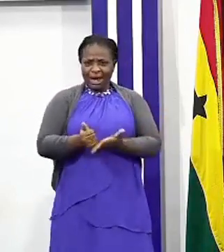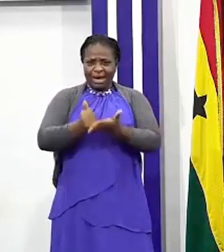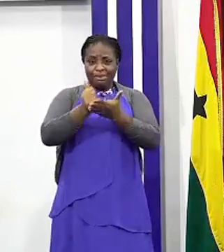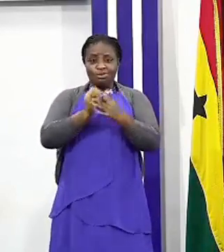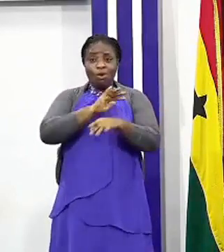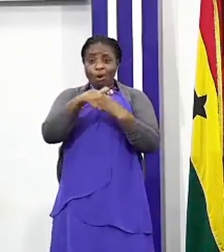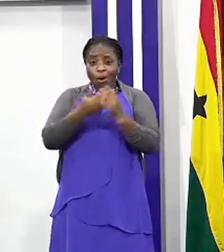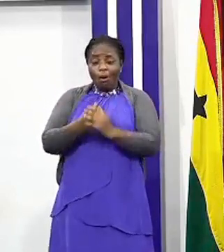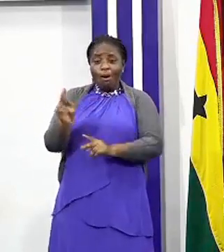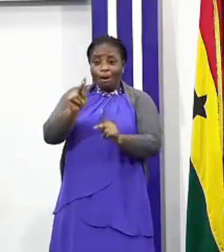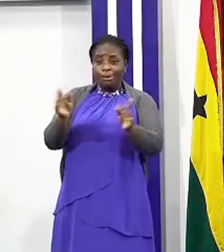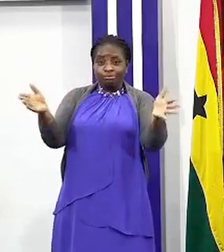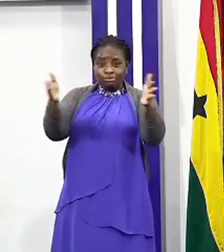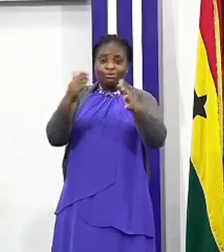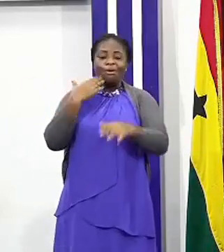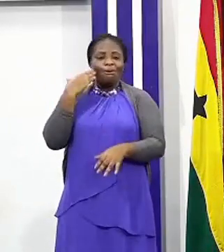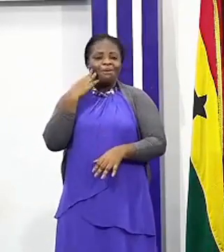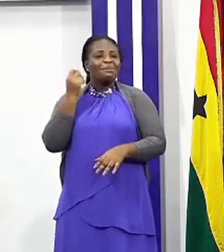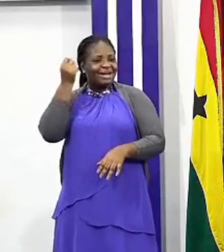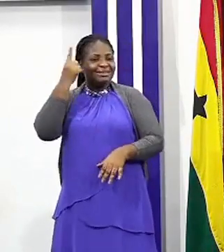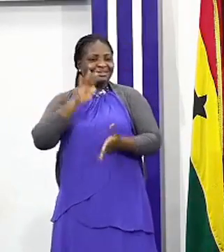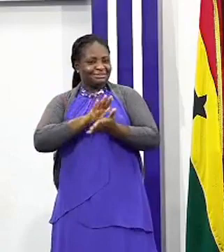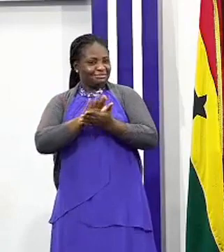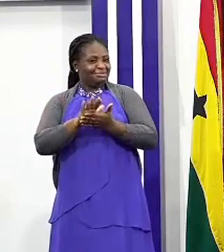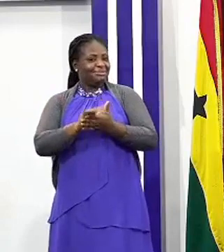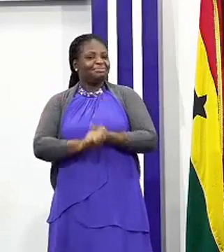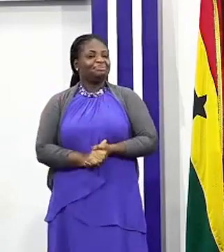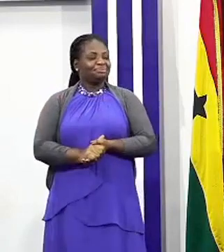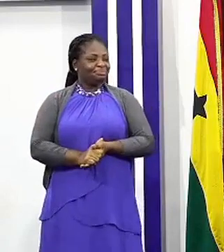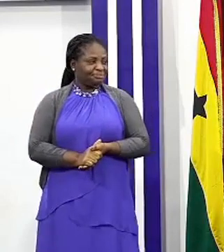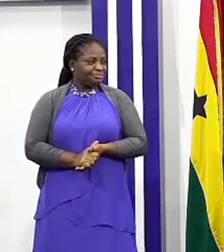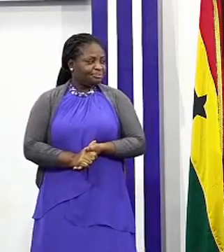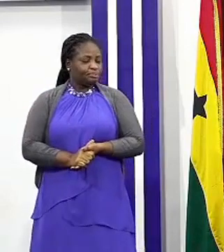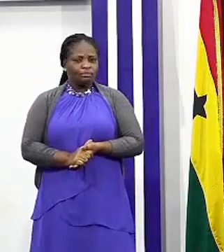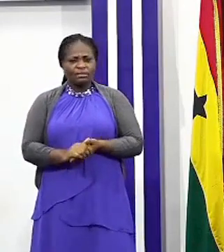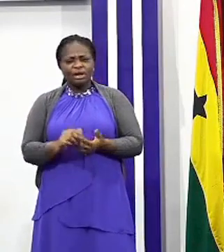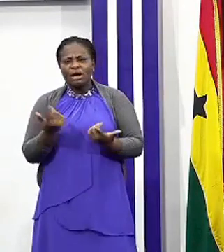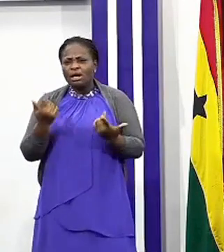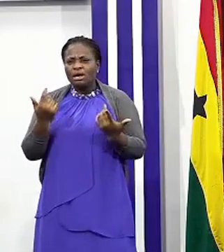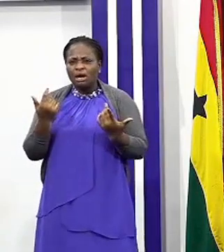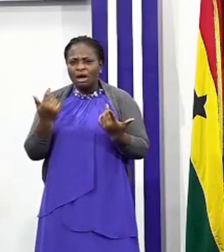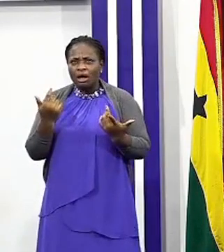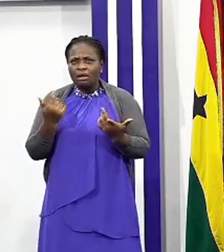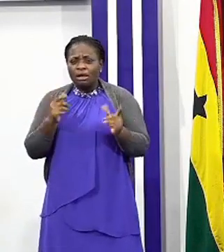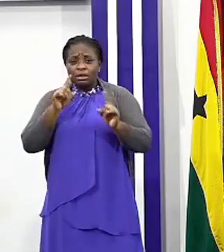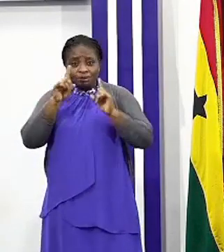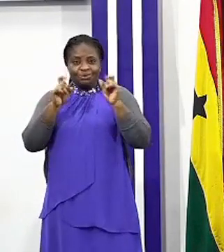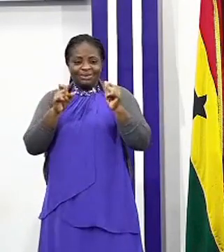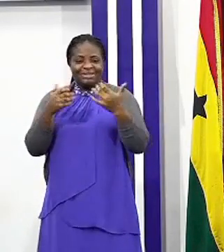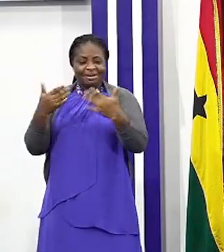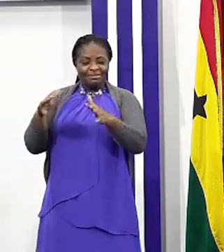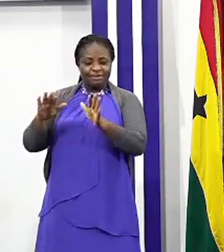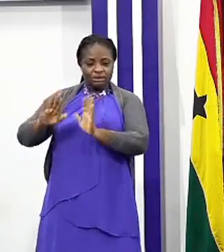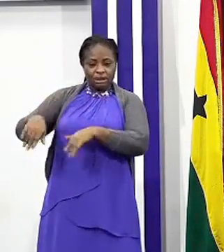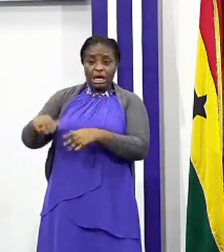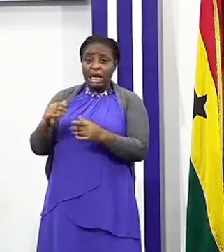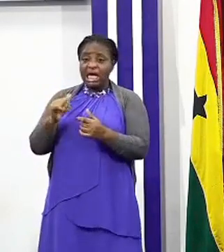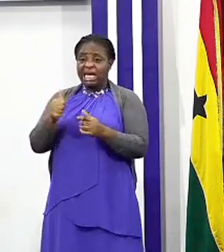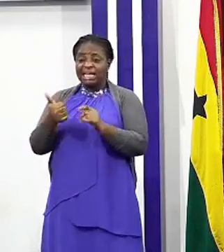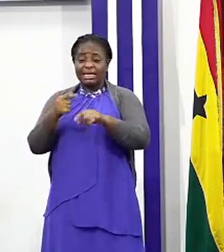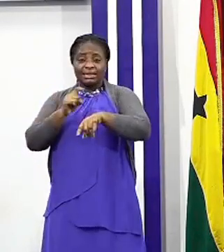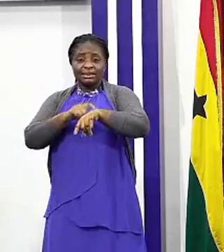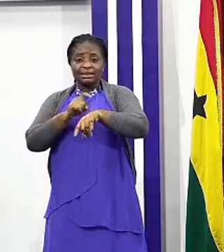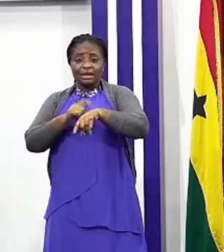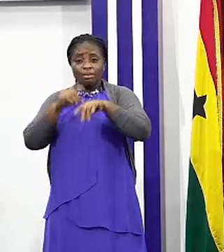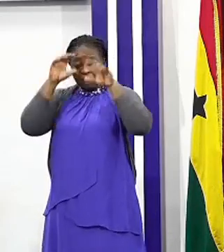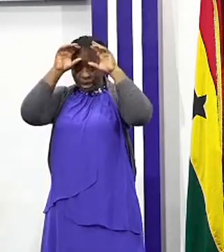all of those who are following at home can understand. I think This question has been related to any time frame for government